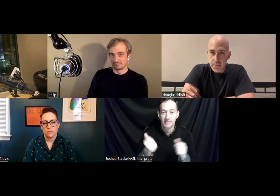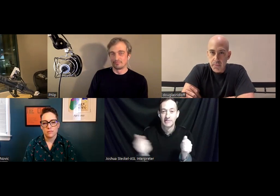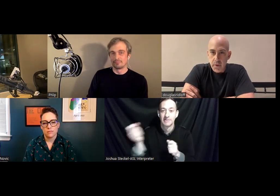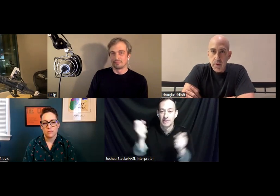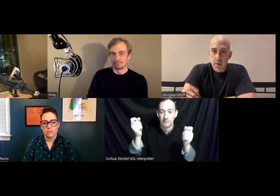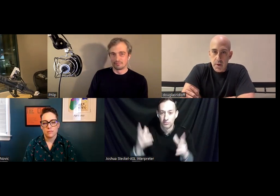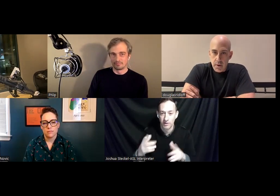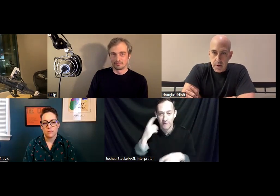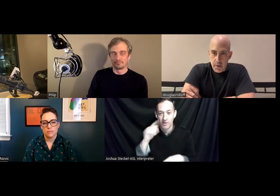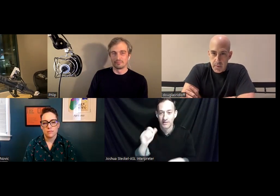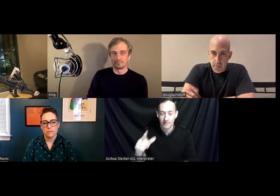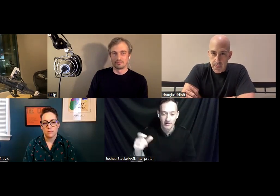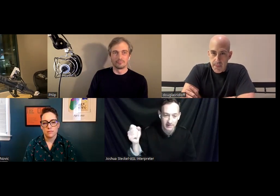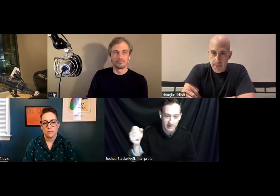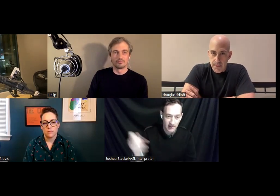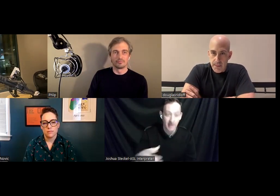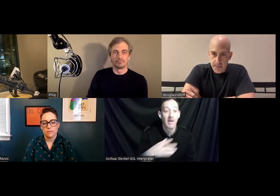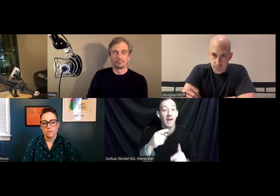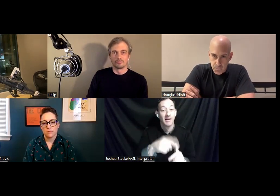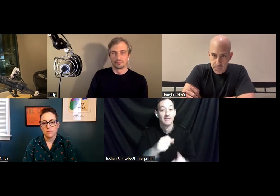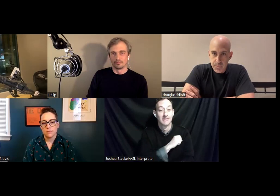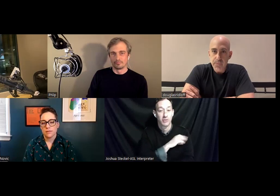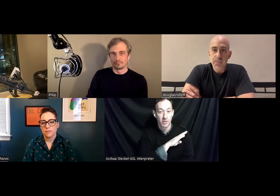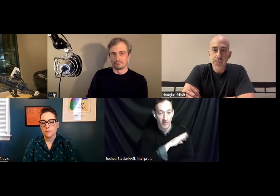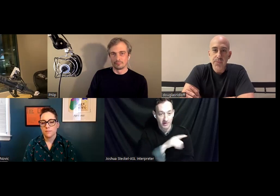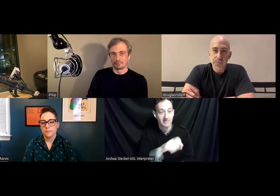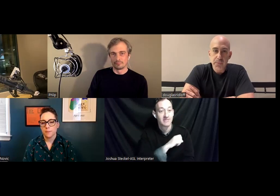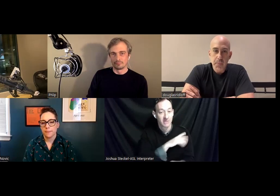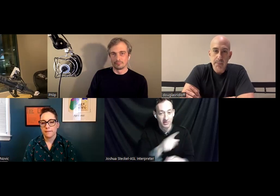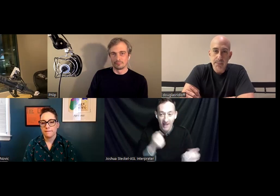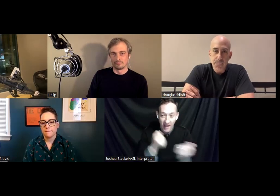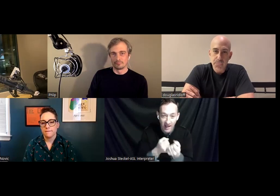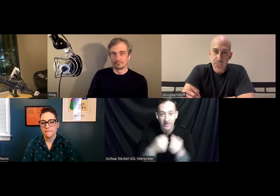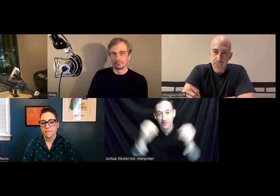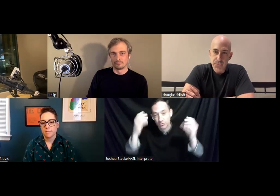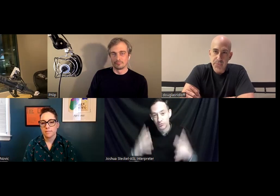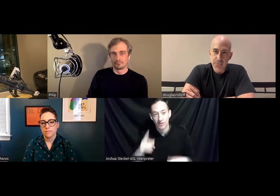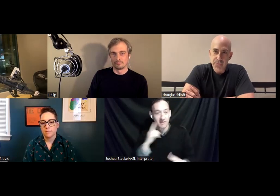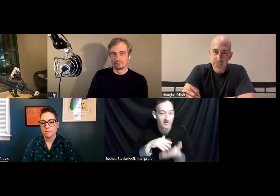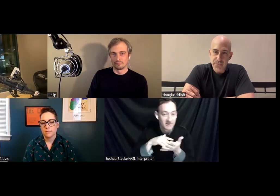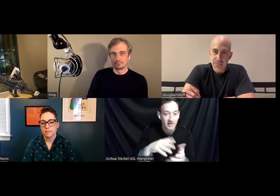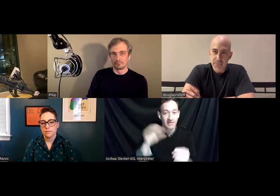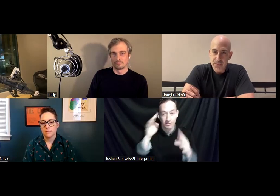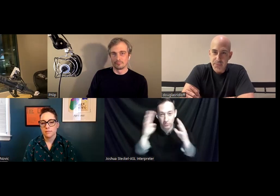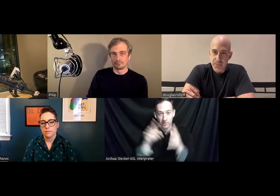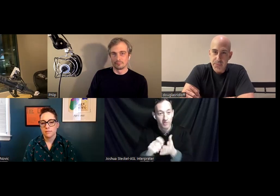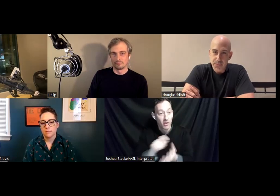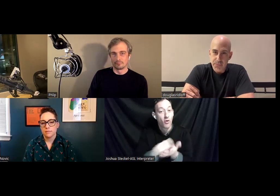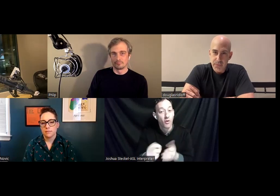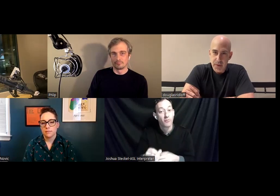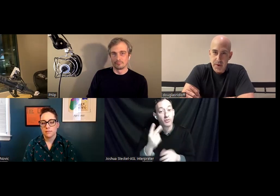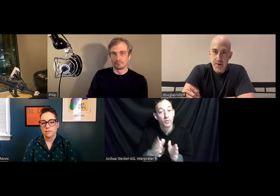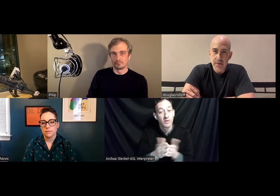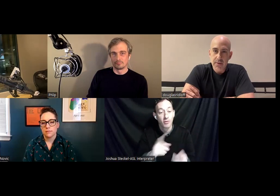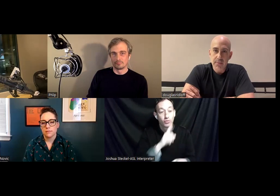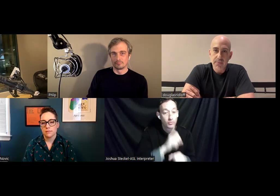ASL Slam, and Sara Nović. Sara is an advocate and instructor of deaf studies and creative writing and the author of the two novels, True